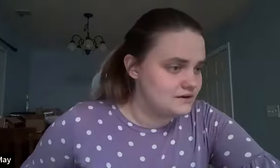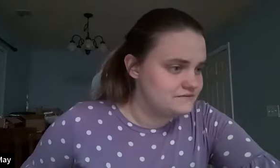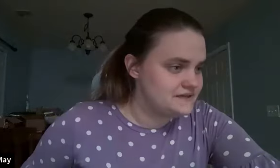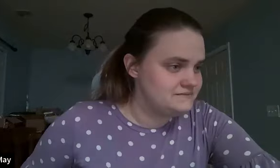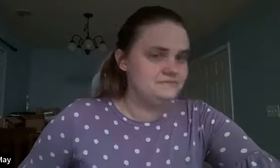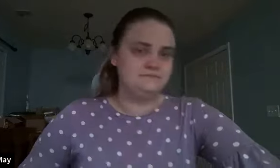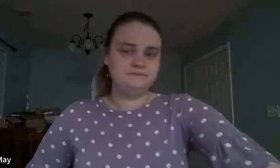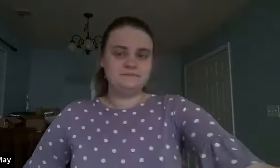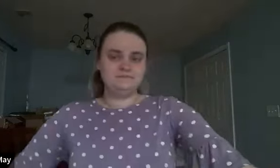Dolphin,